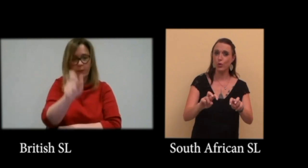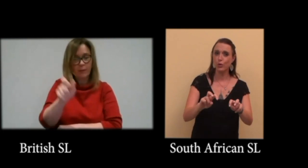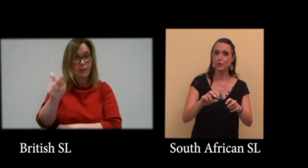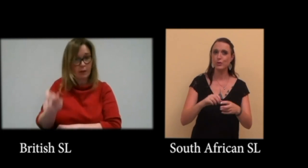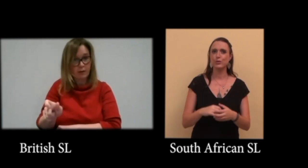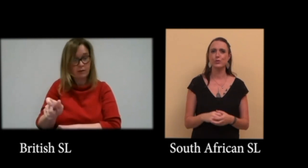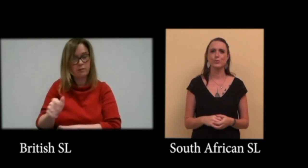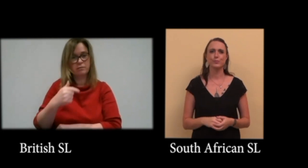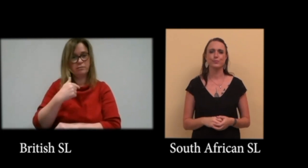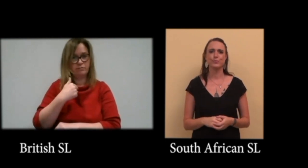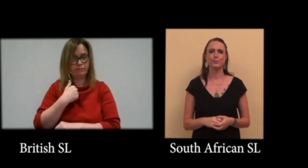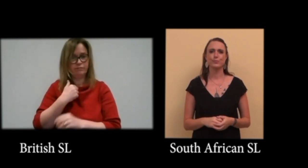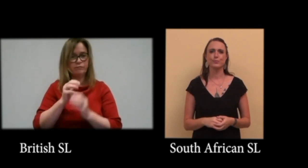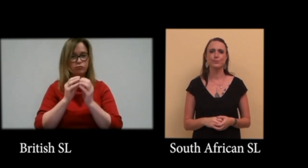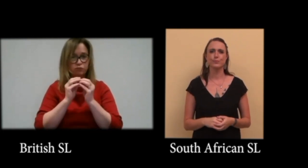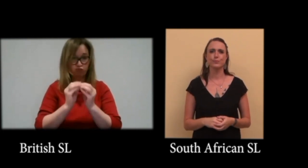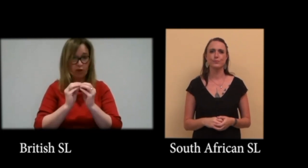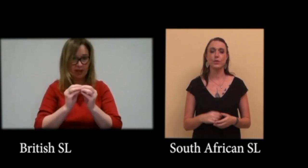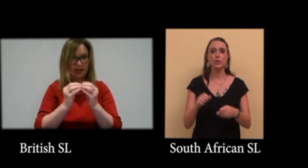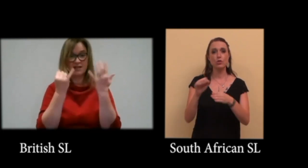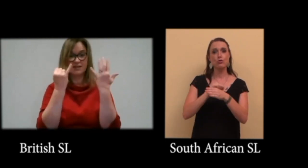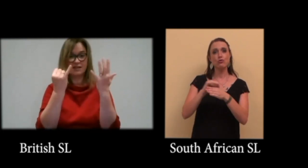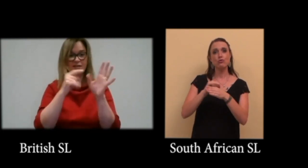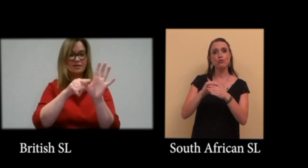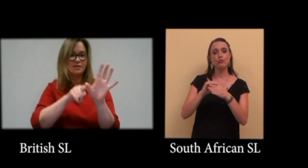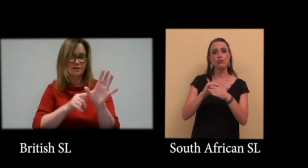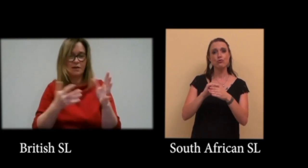Social Research of Deaf People.